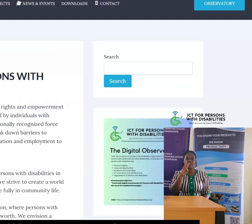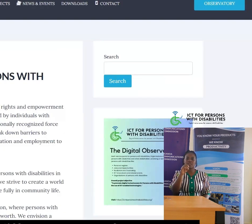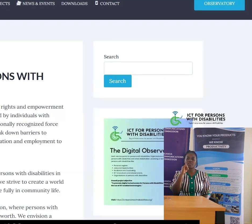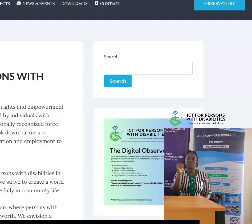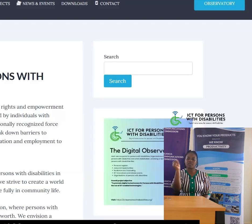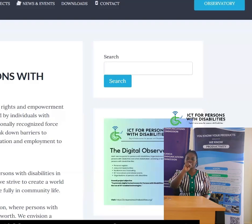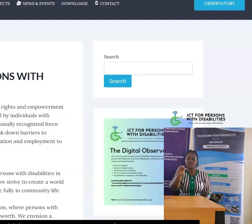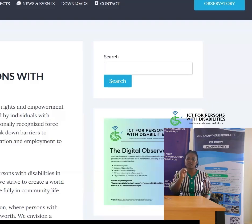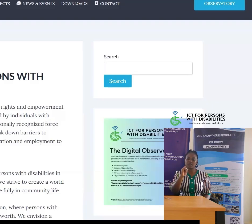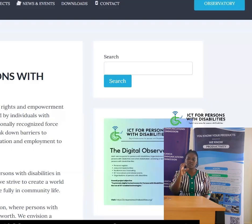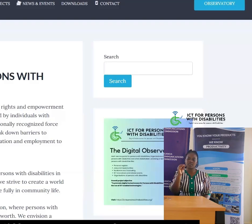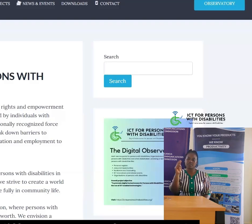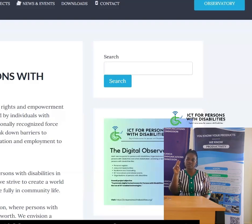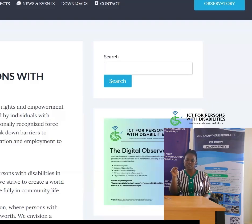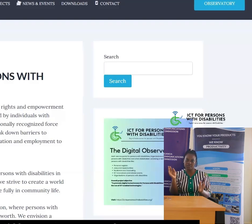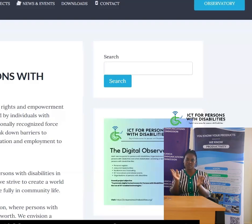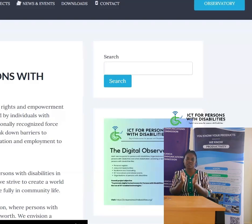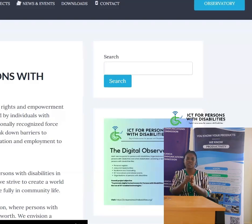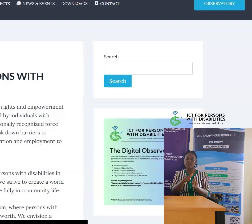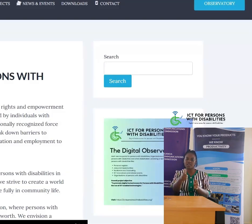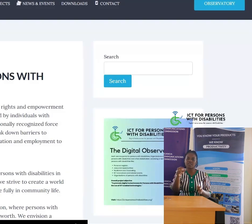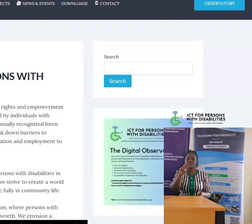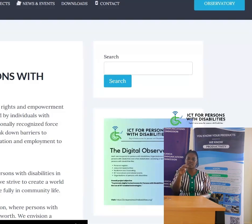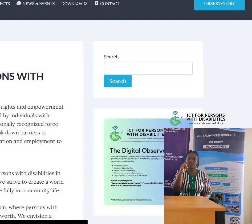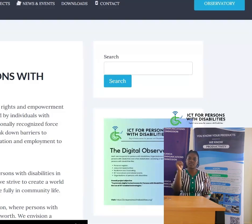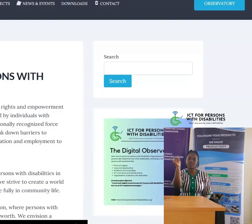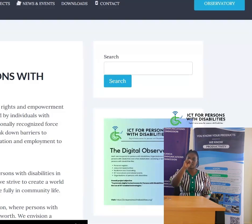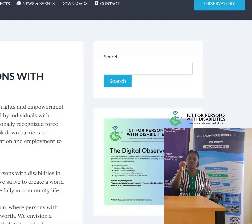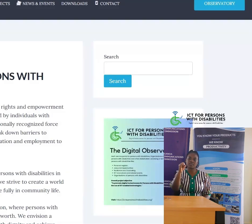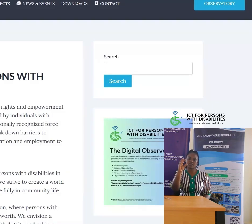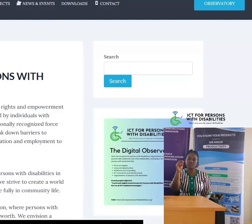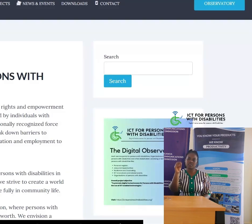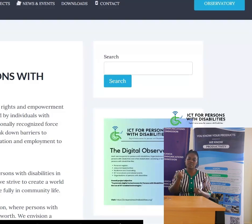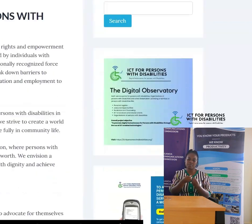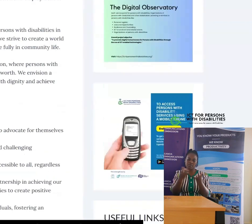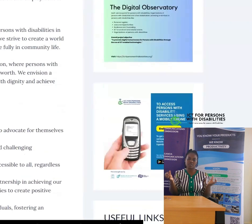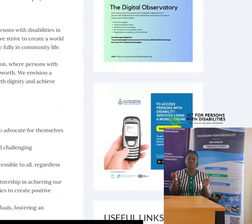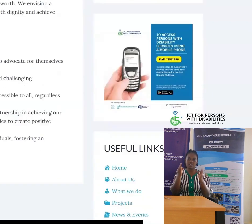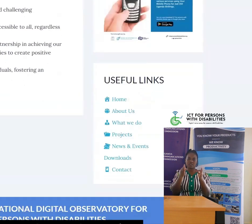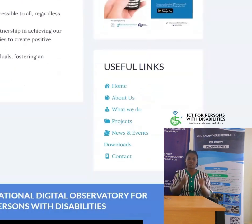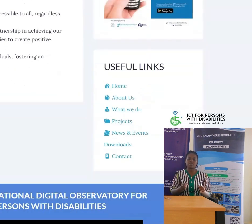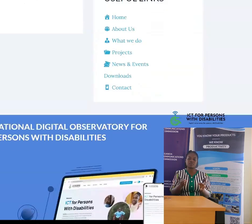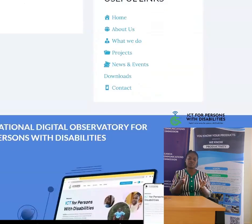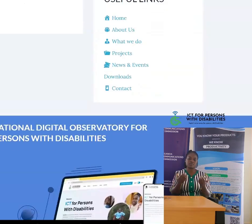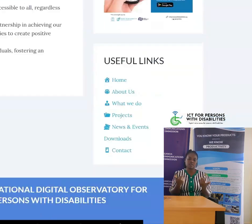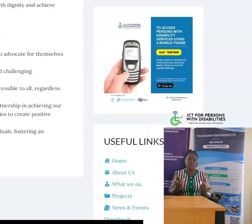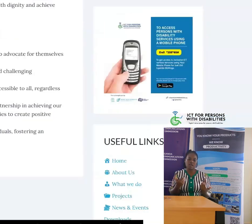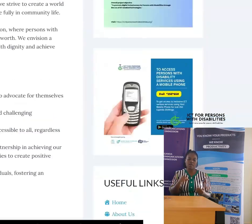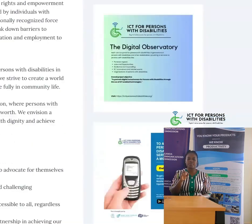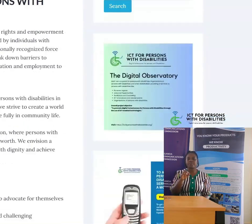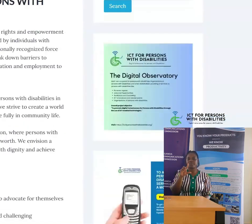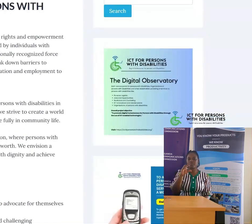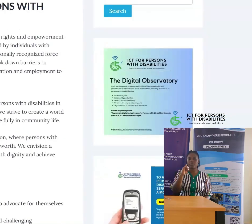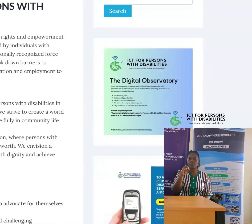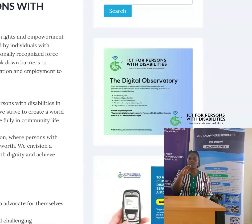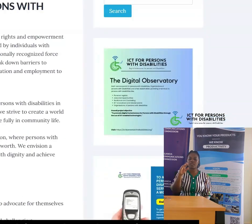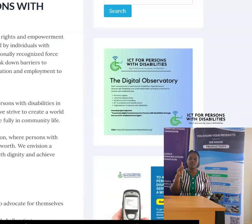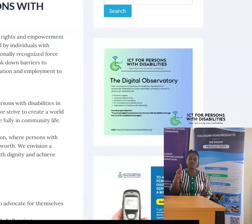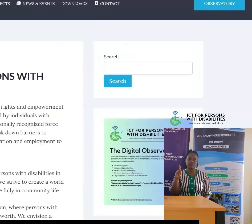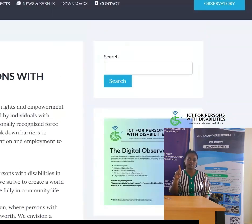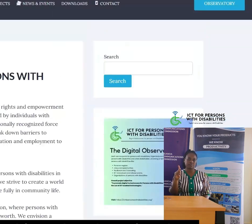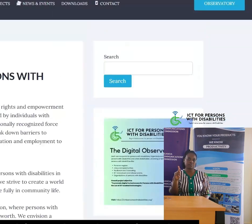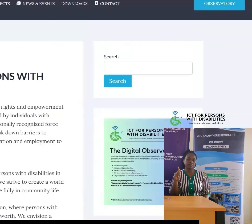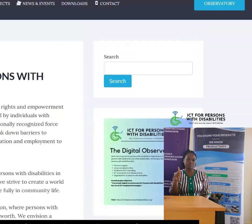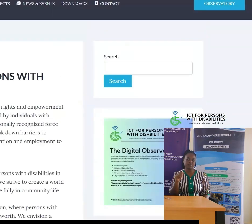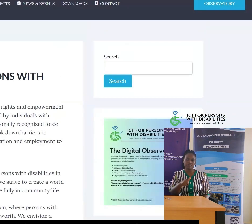pages, they will load for the different pages. For example, the About Us page will tell you, of course, about the union.